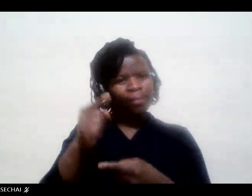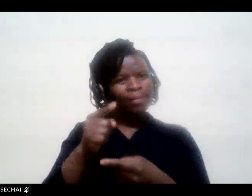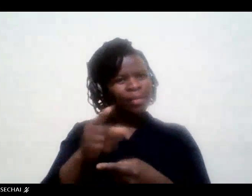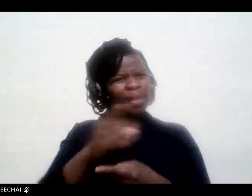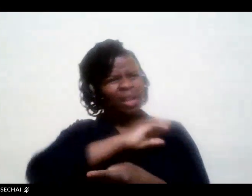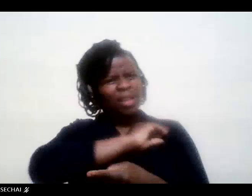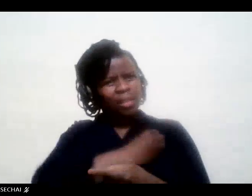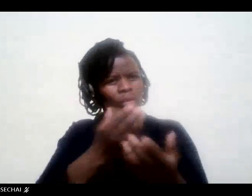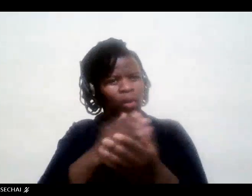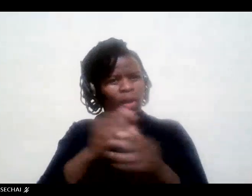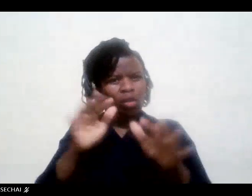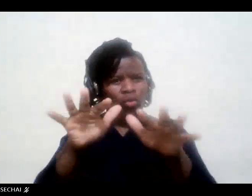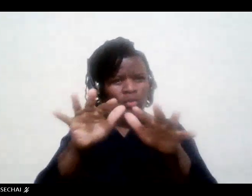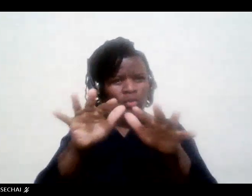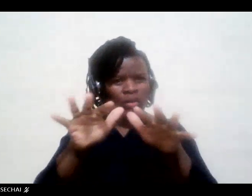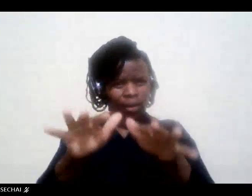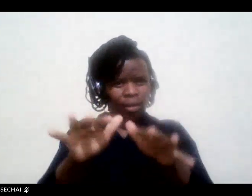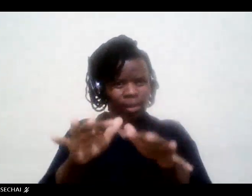do you